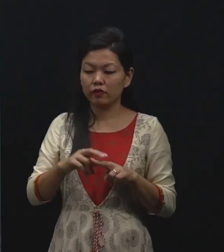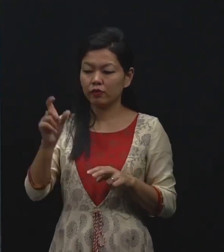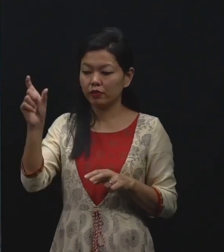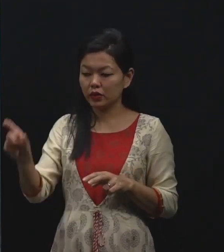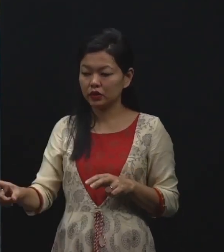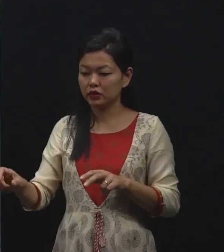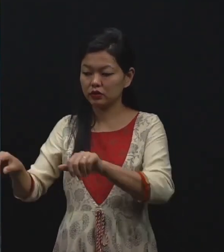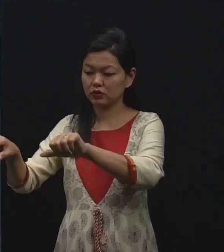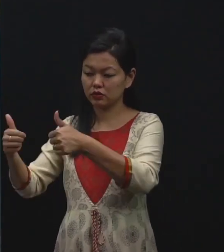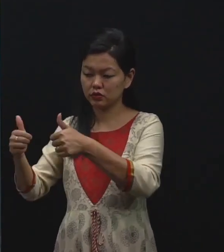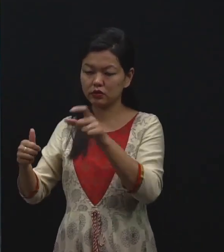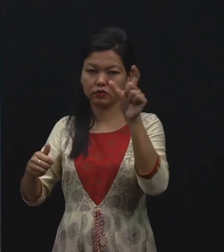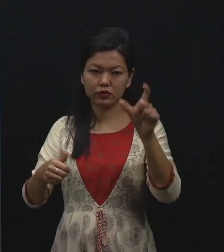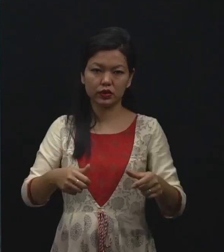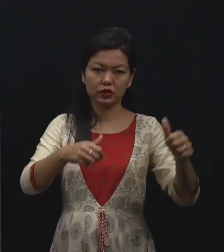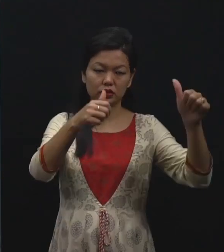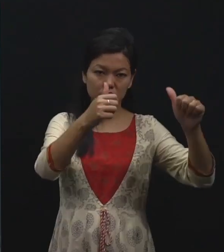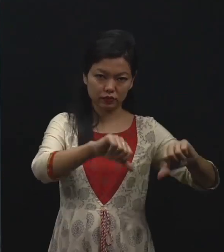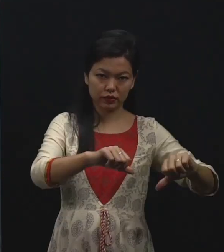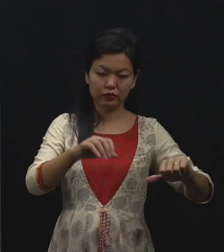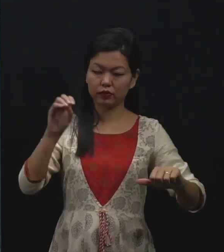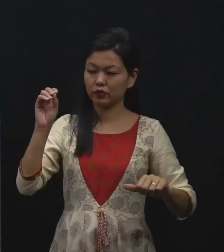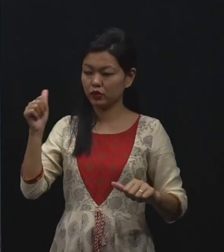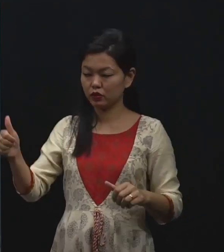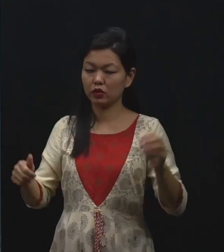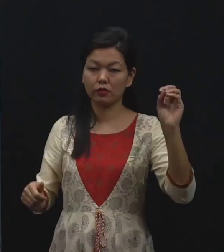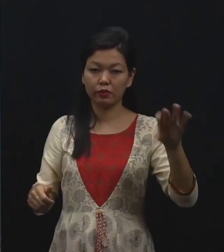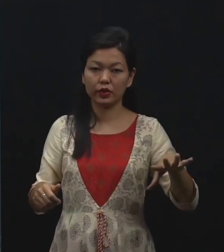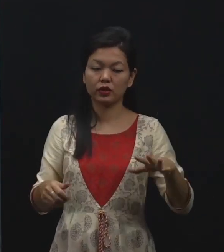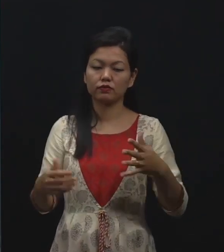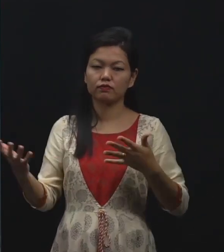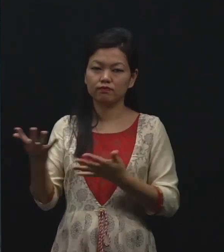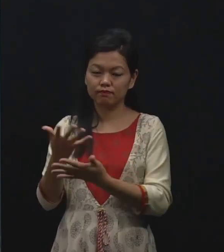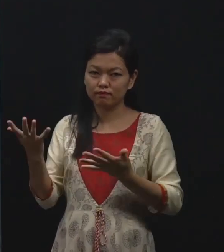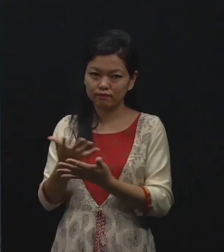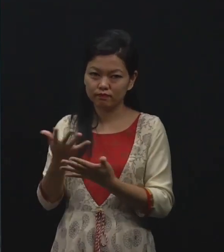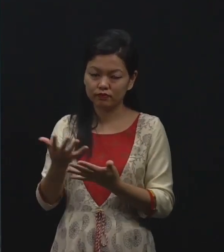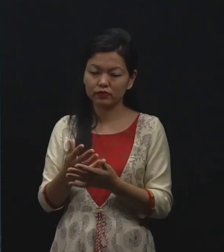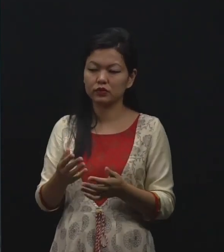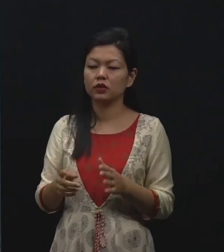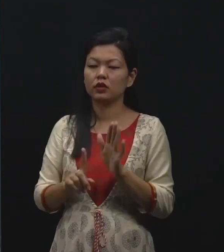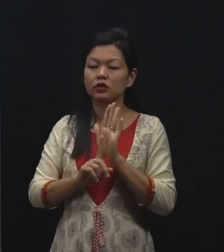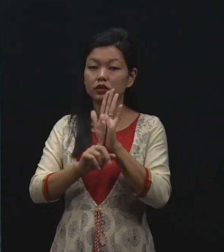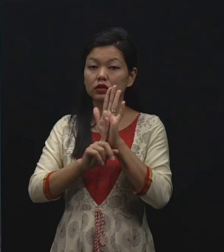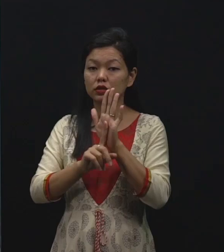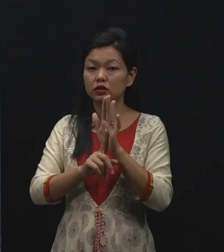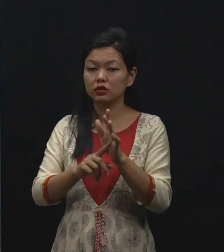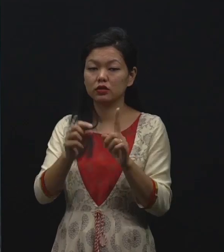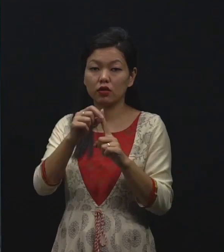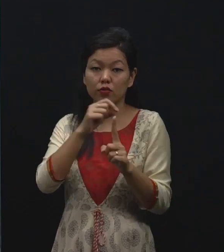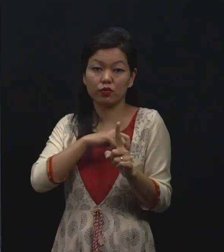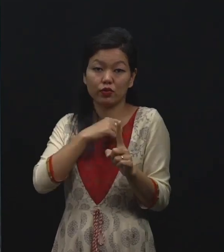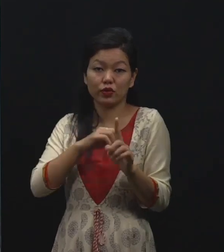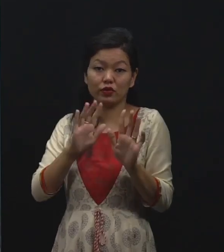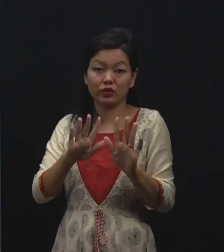guilty person, right? And then the hierarchy, okay? Like for example, if the case could not be solved in the subordinate courts, it